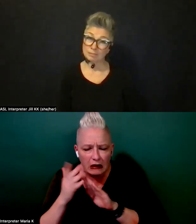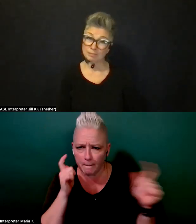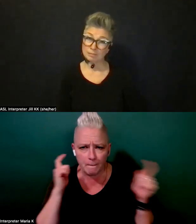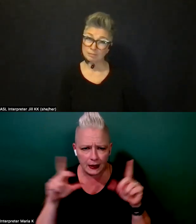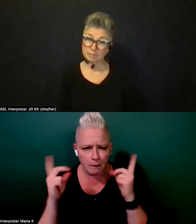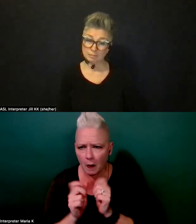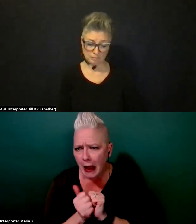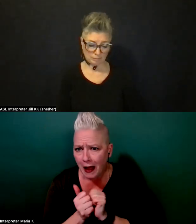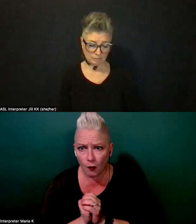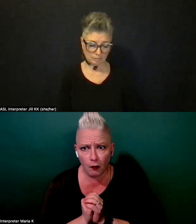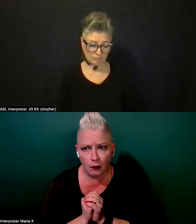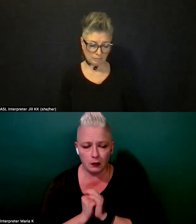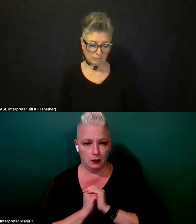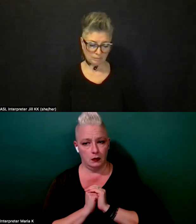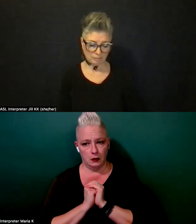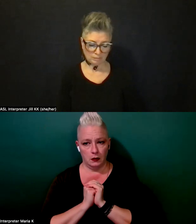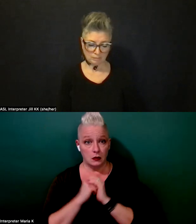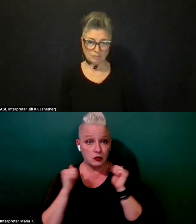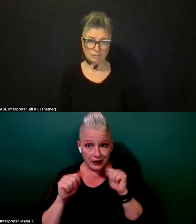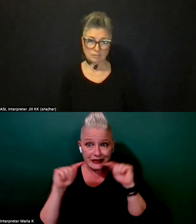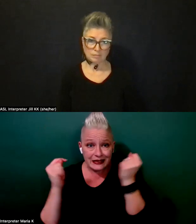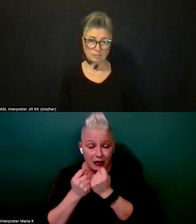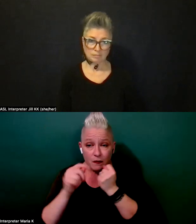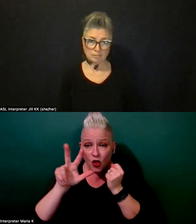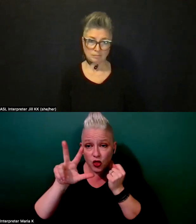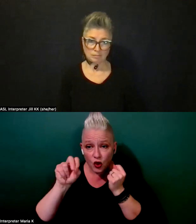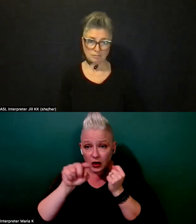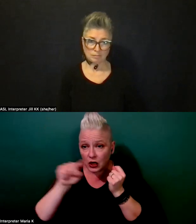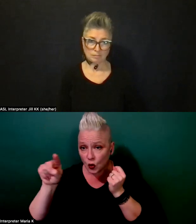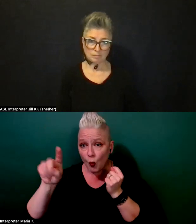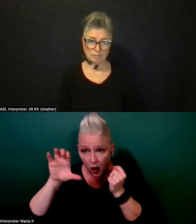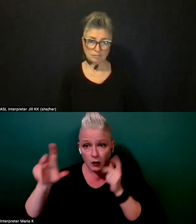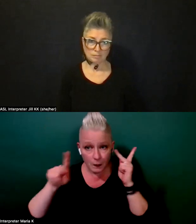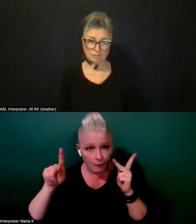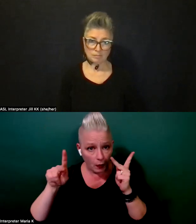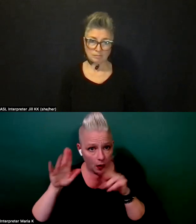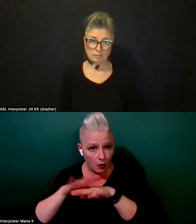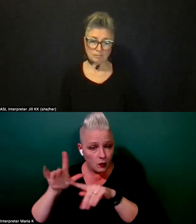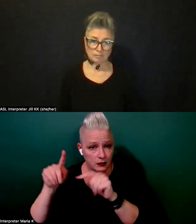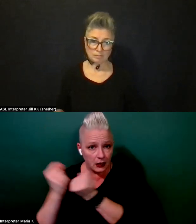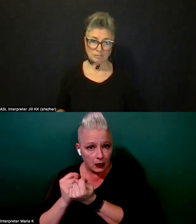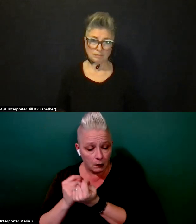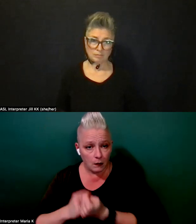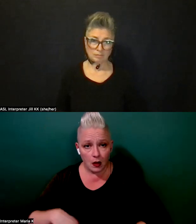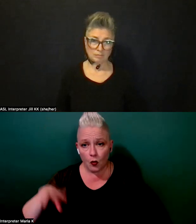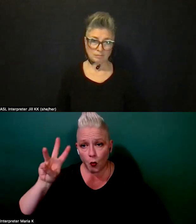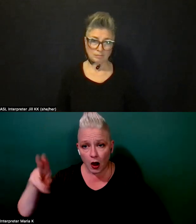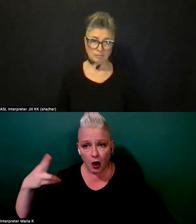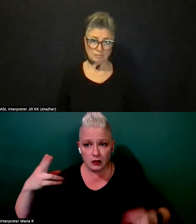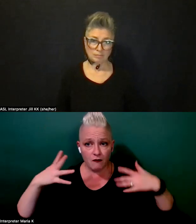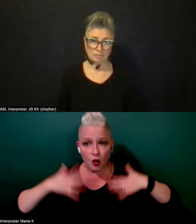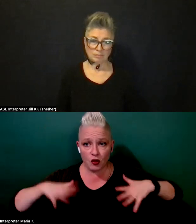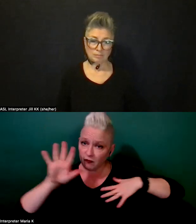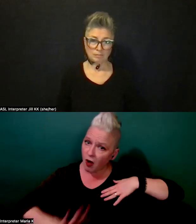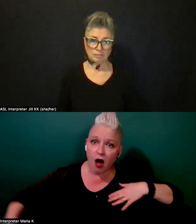size, because like you can have teams of like 30 to 100 people in costumes and you have a warehouse of like clothes from all over the